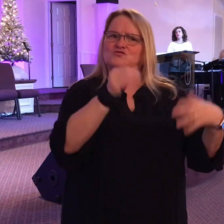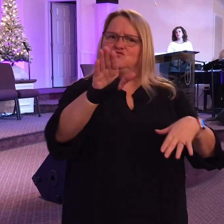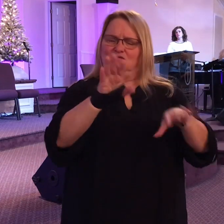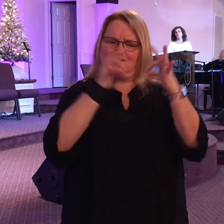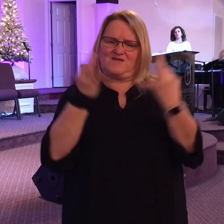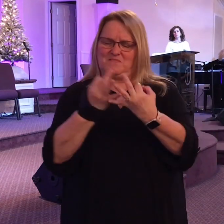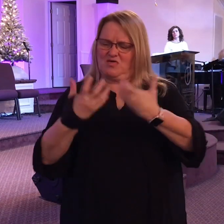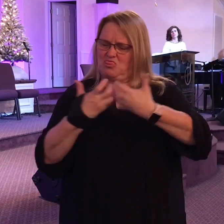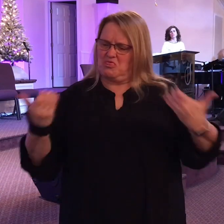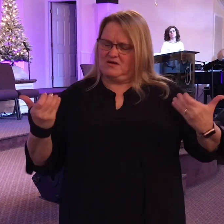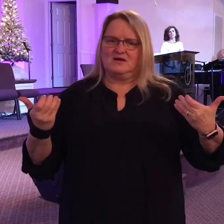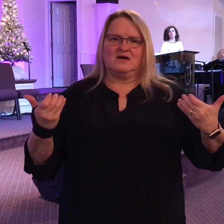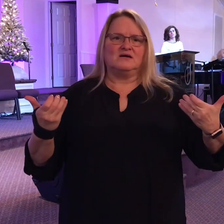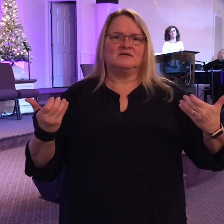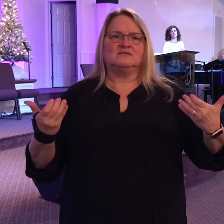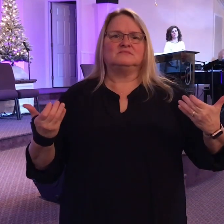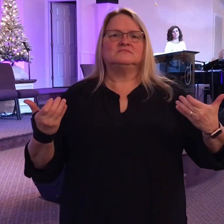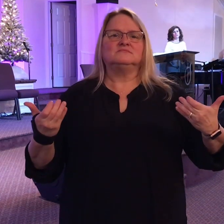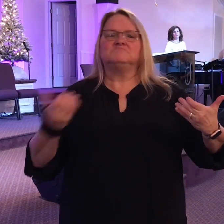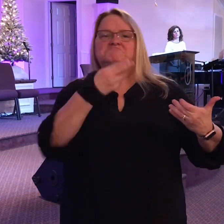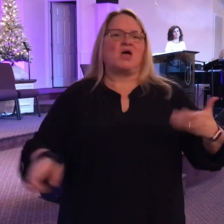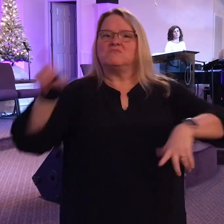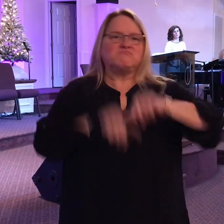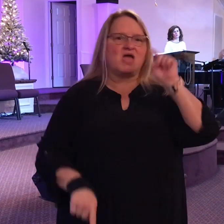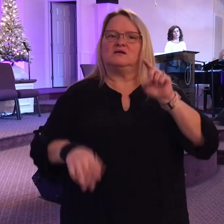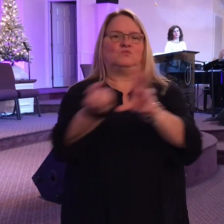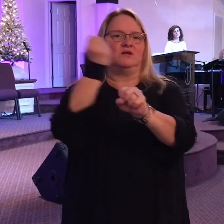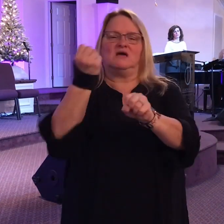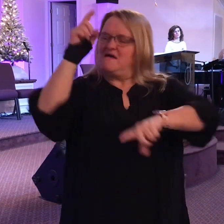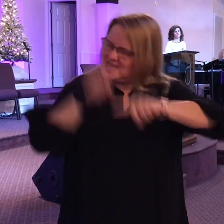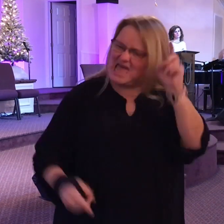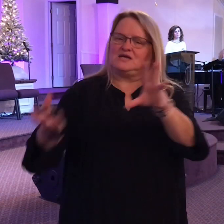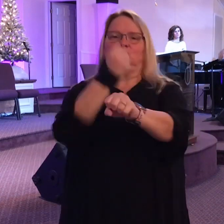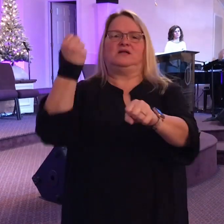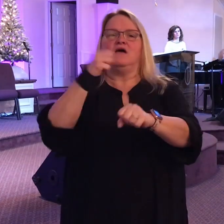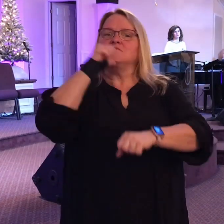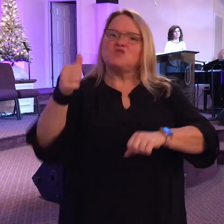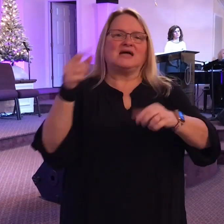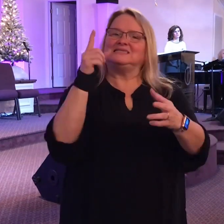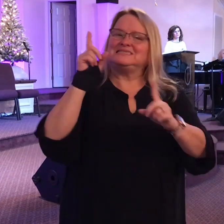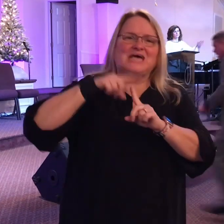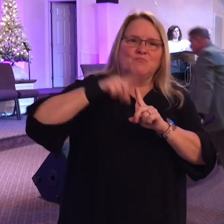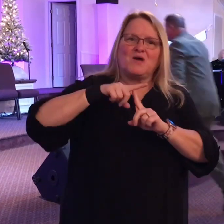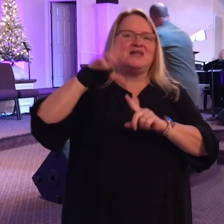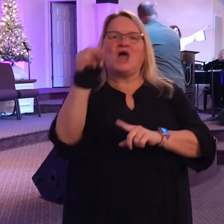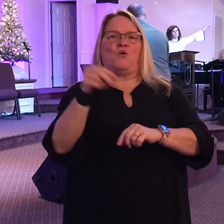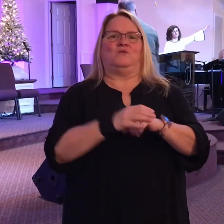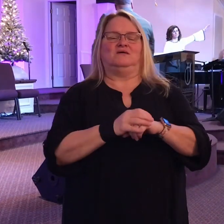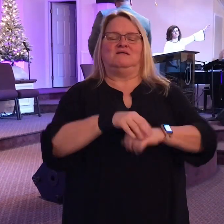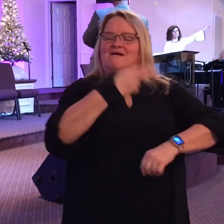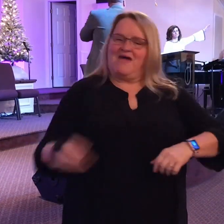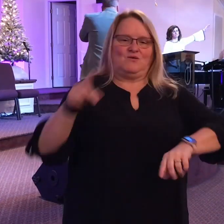can't. Amen. Can't win. Can't win. It's not just temporary. Hell can't win. Can't